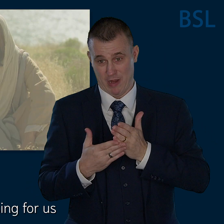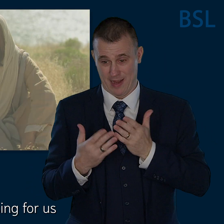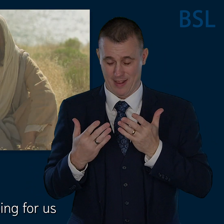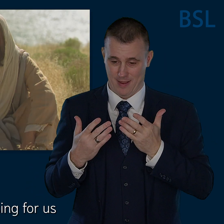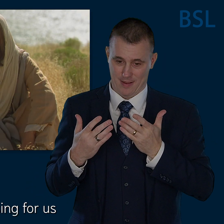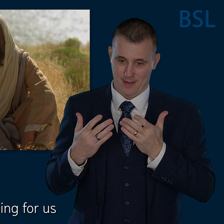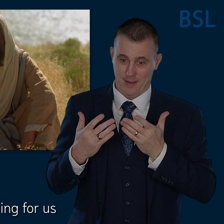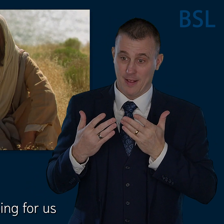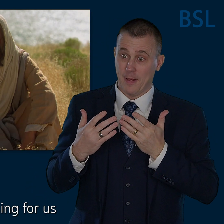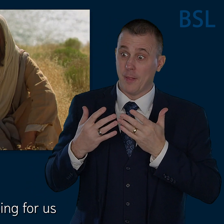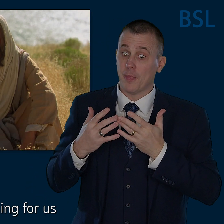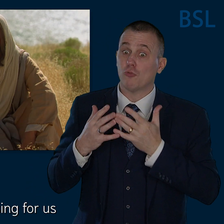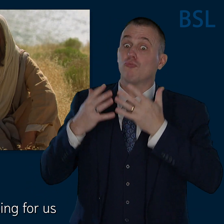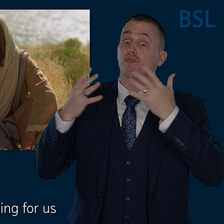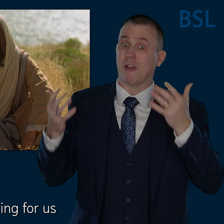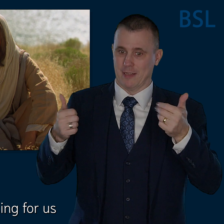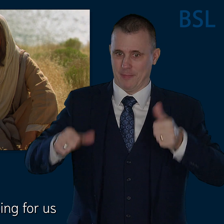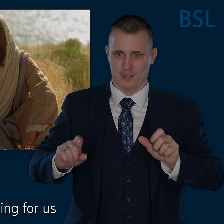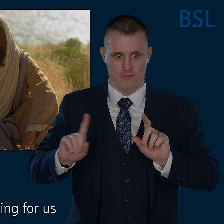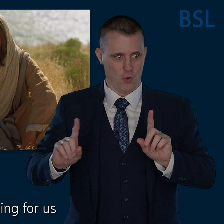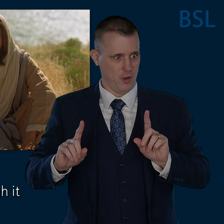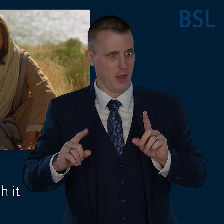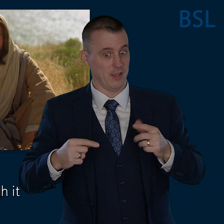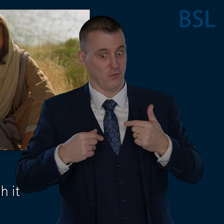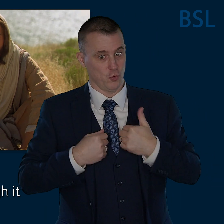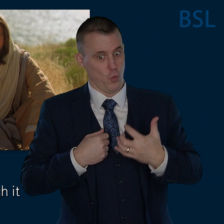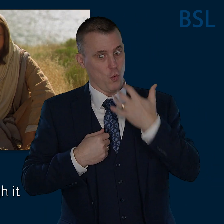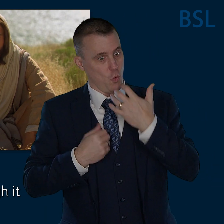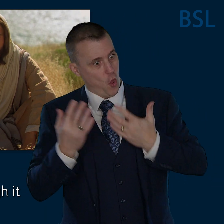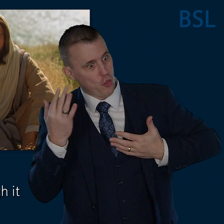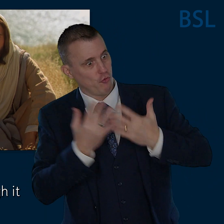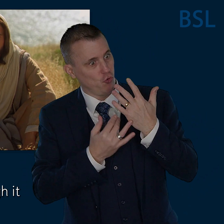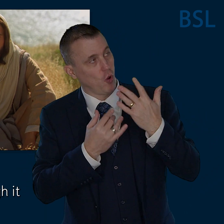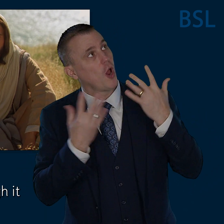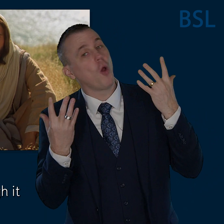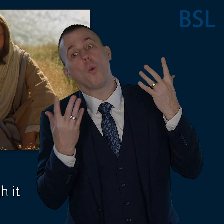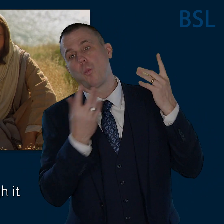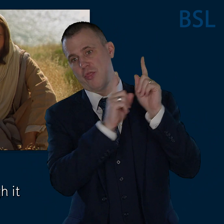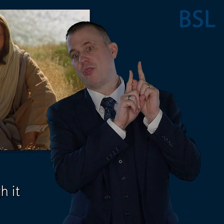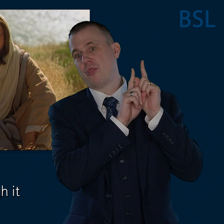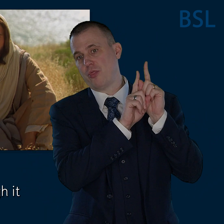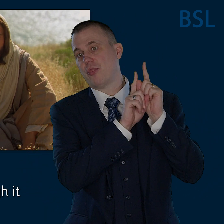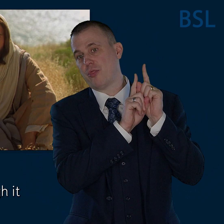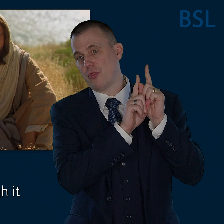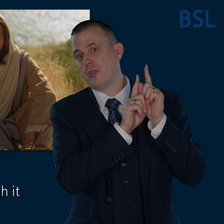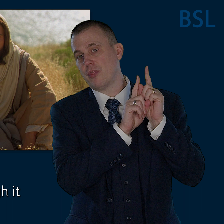Maybe the greater blessing for us is to have to walk through it with Him.